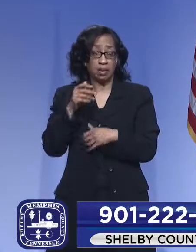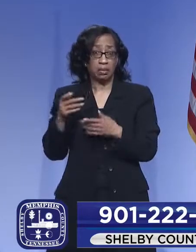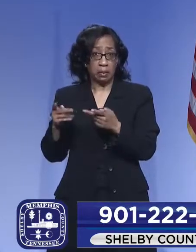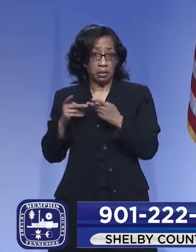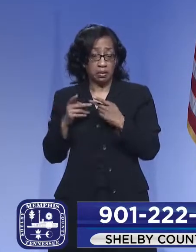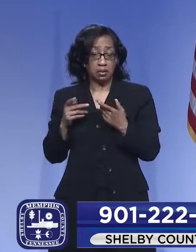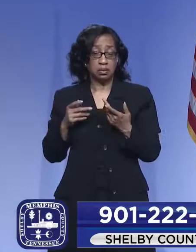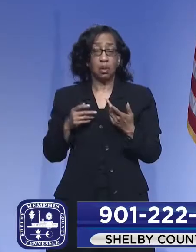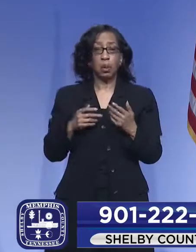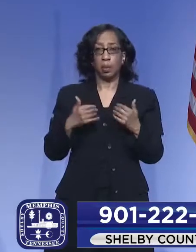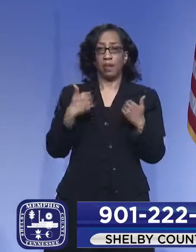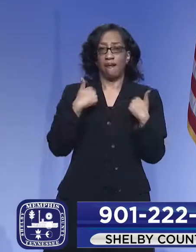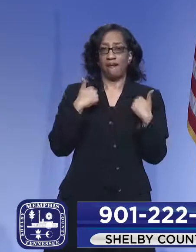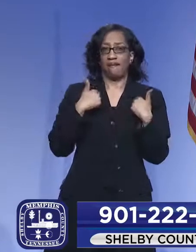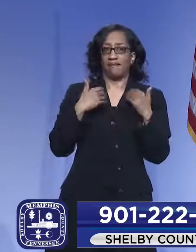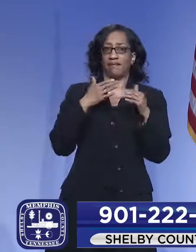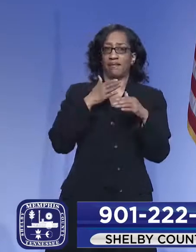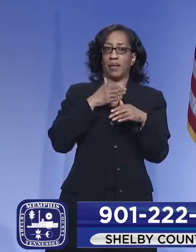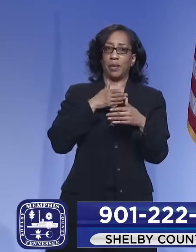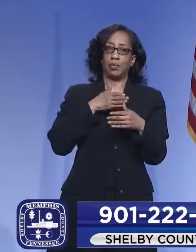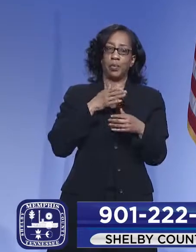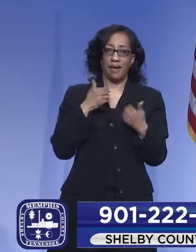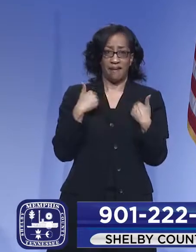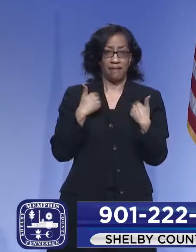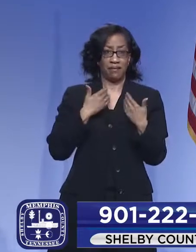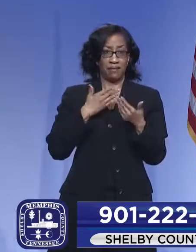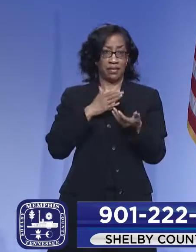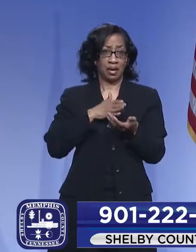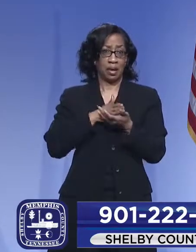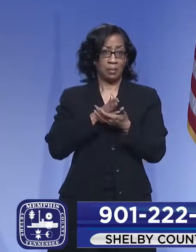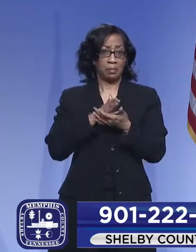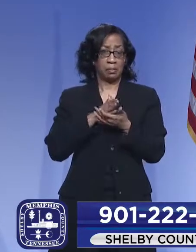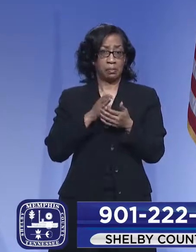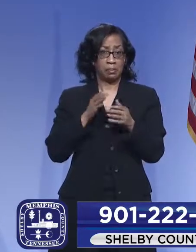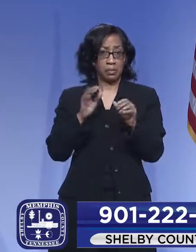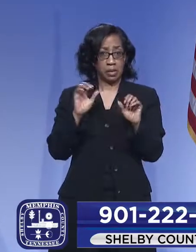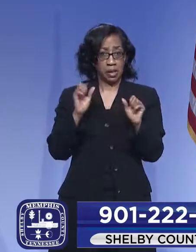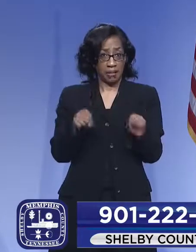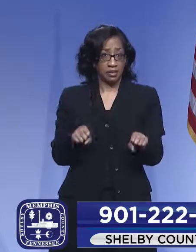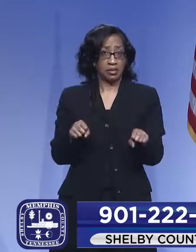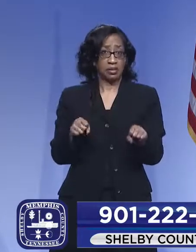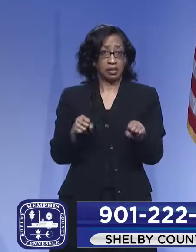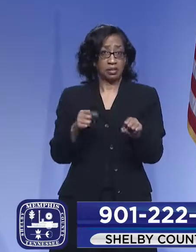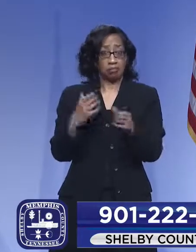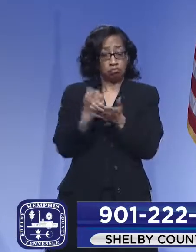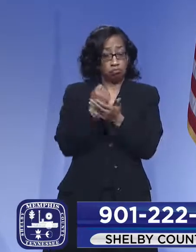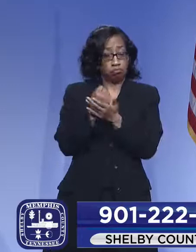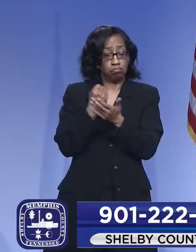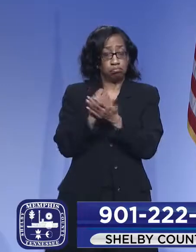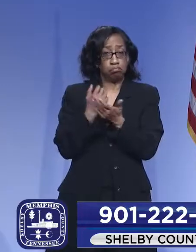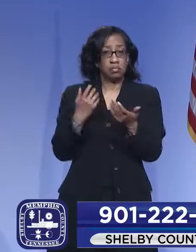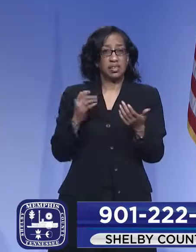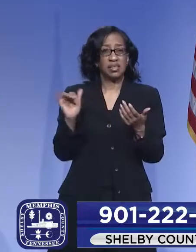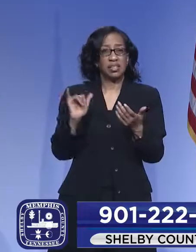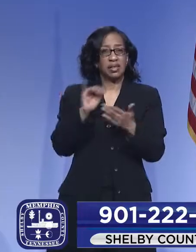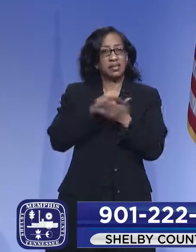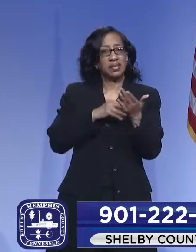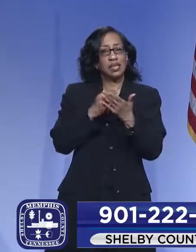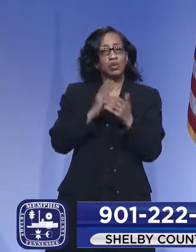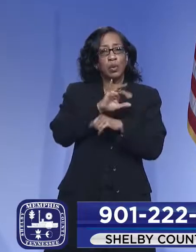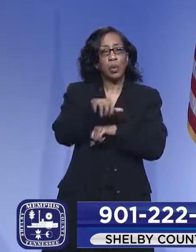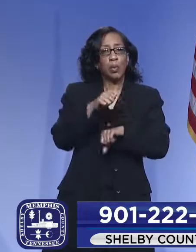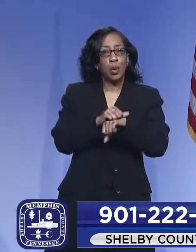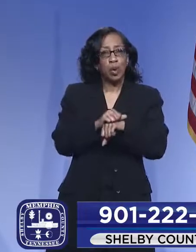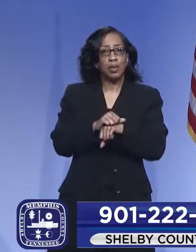so two times now we have posted and presented an opportunity, just like scheduling an appointment,